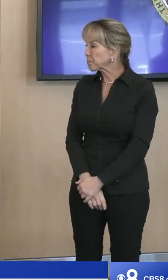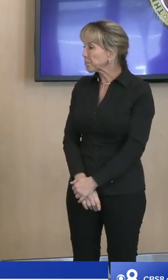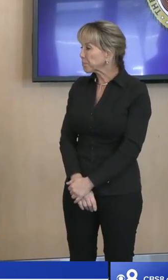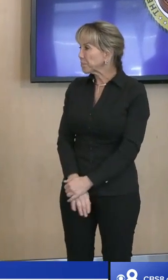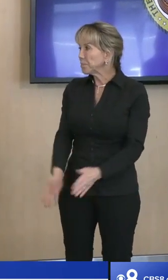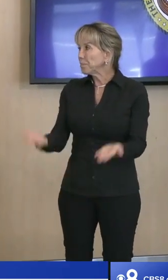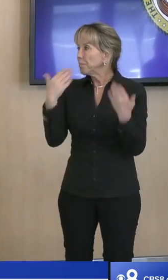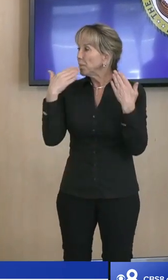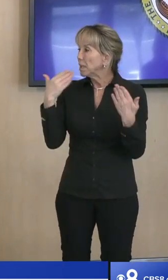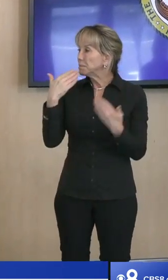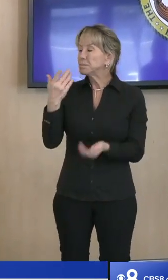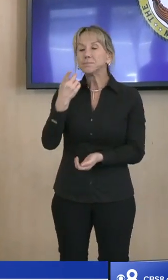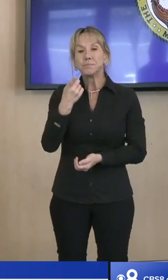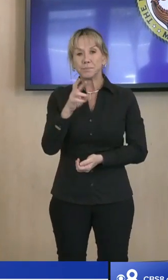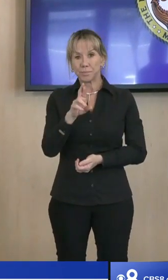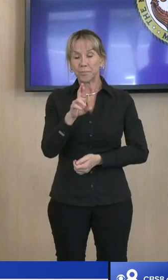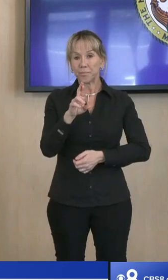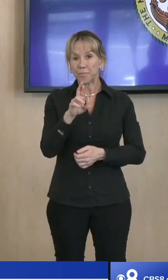Thank you, Dr. Wooten.